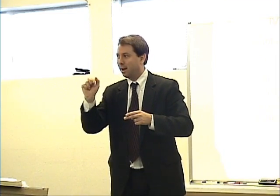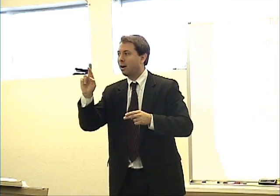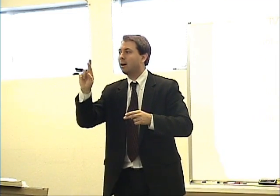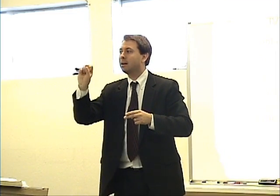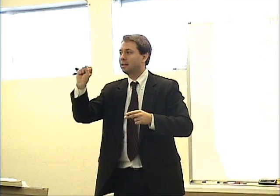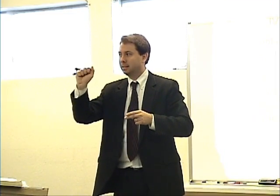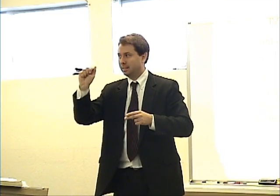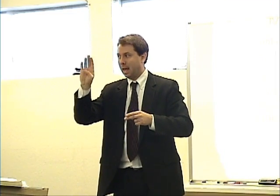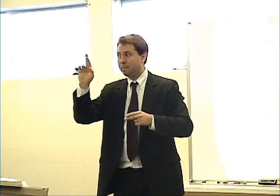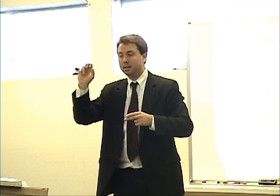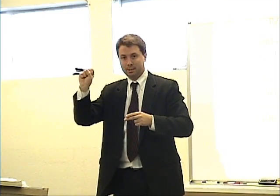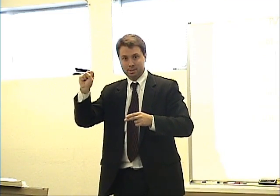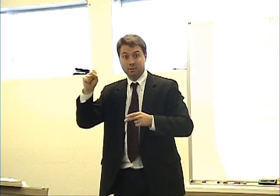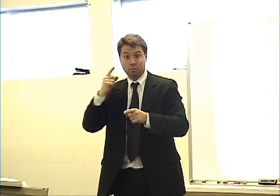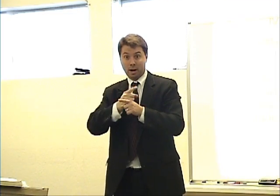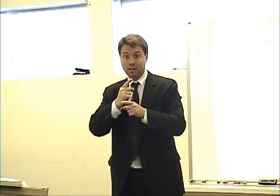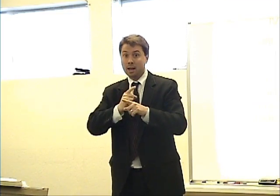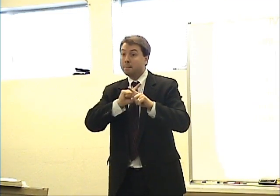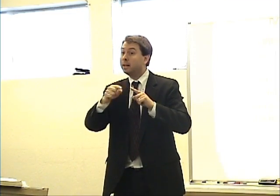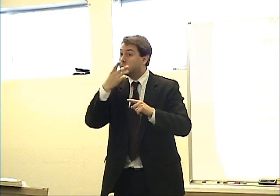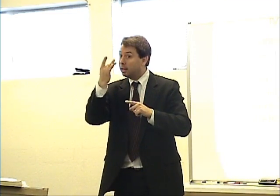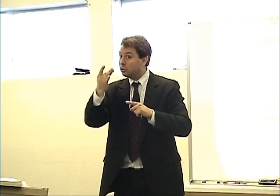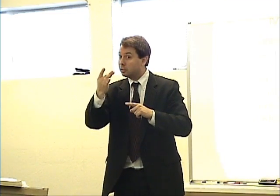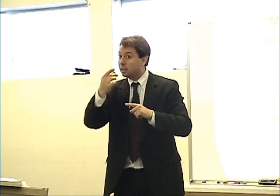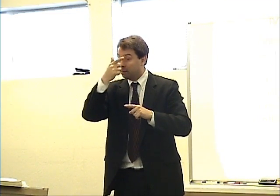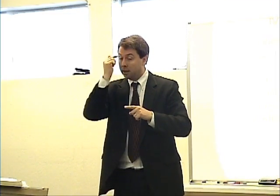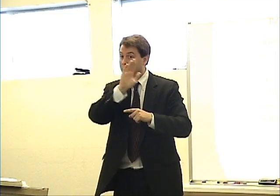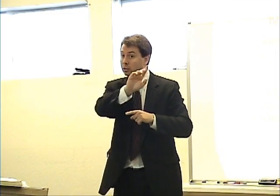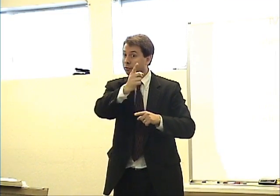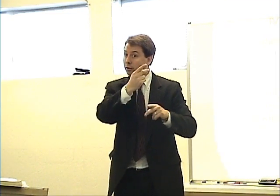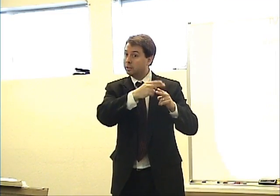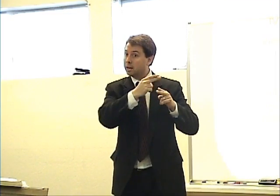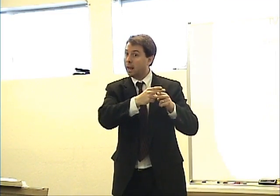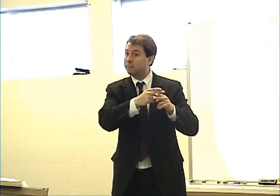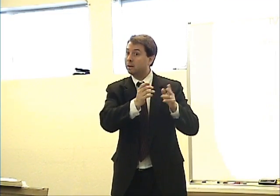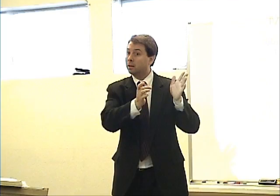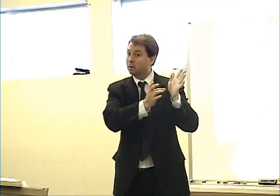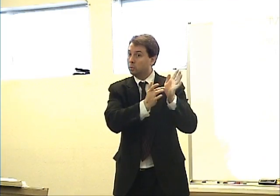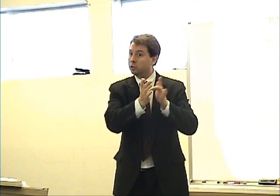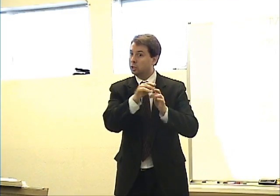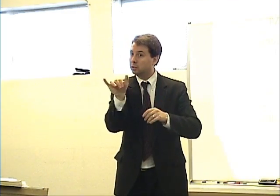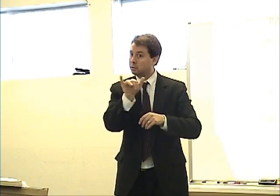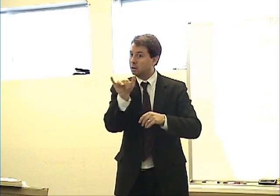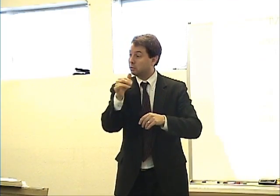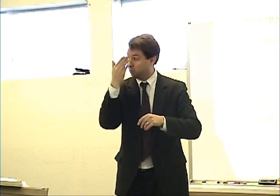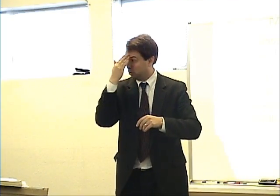B-A-R, Sabbath, right? But it's interesting because his first name was Jesus Christ.